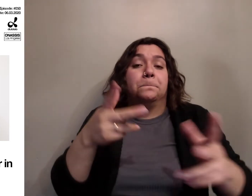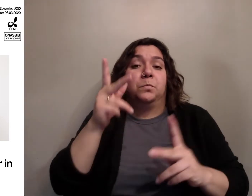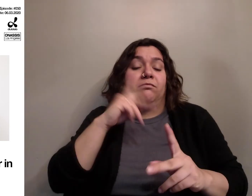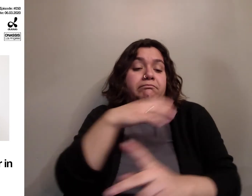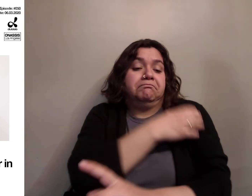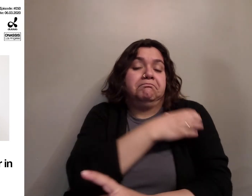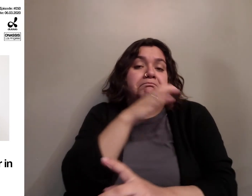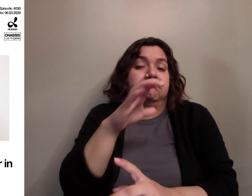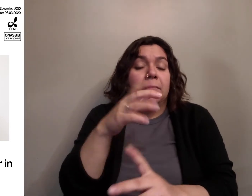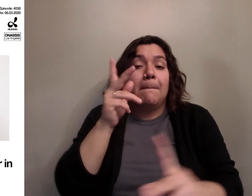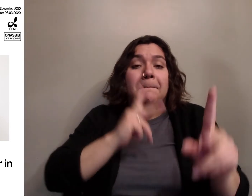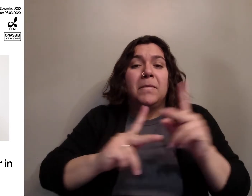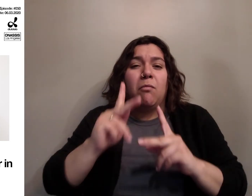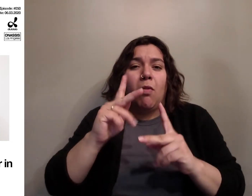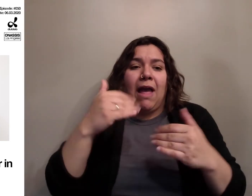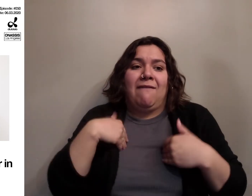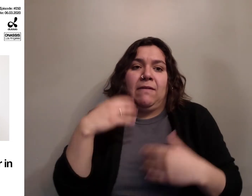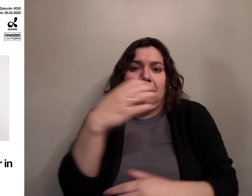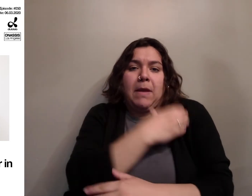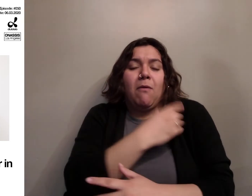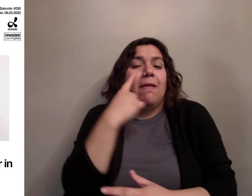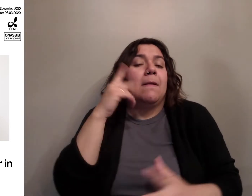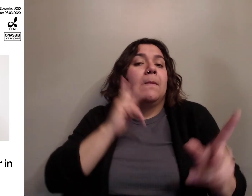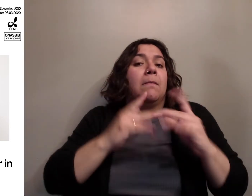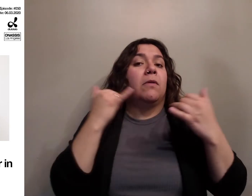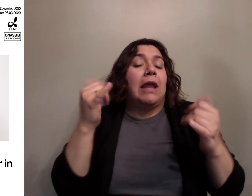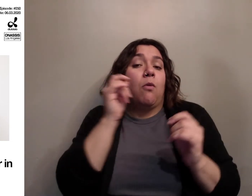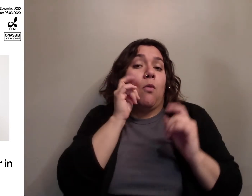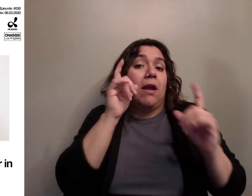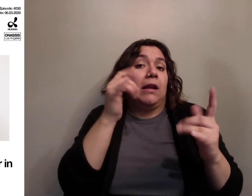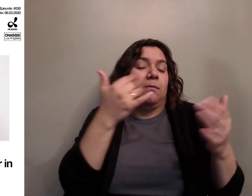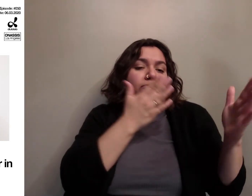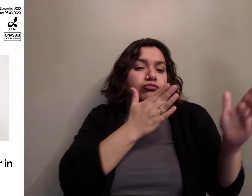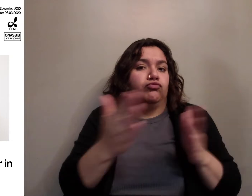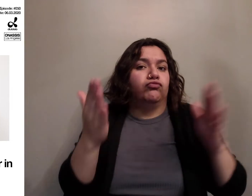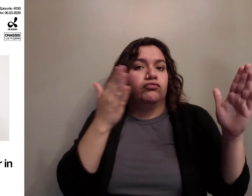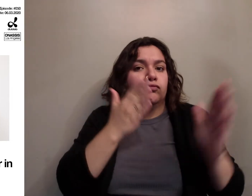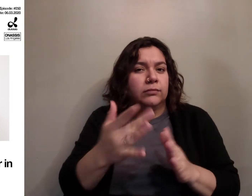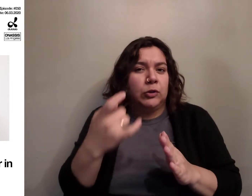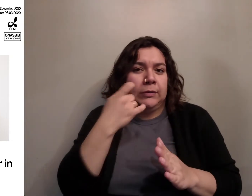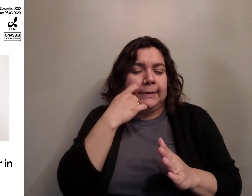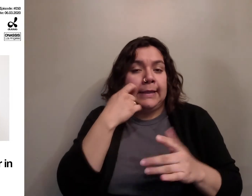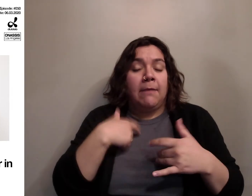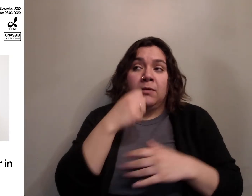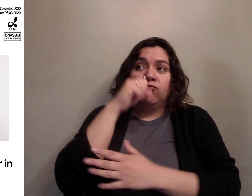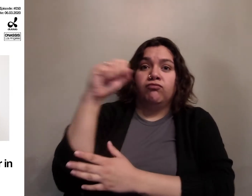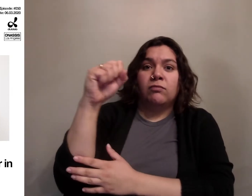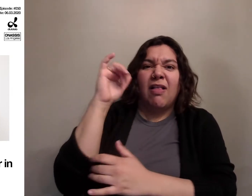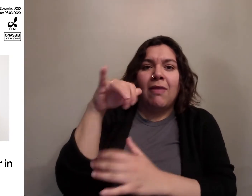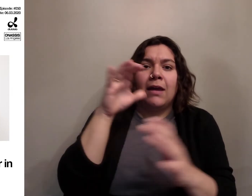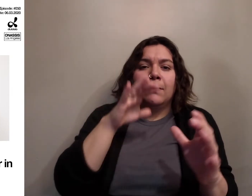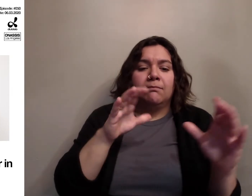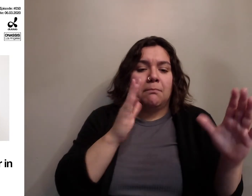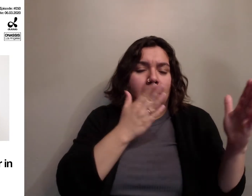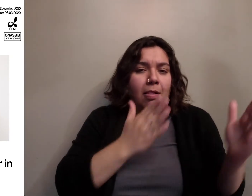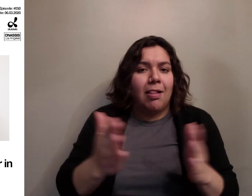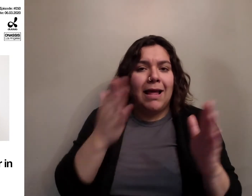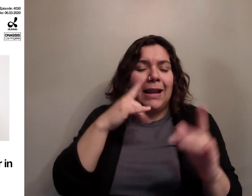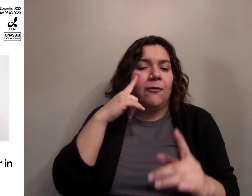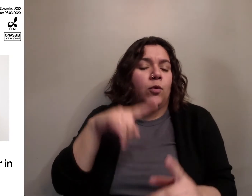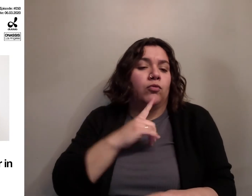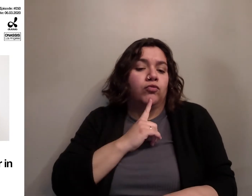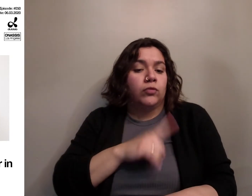believe in people power, and I think that people are waking up and people have been organizing and have